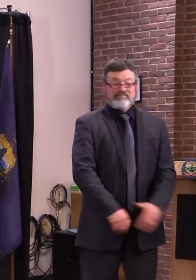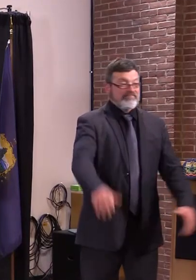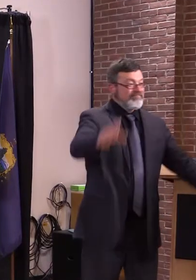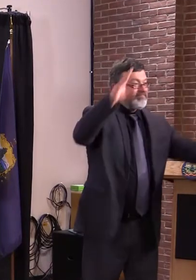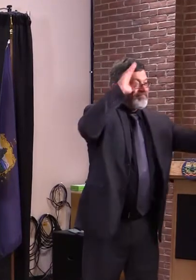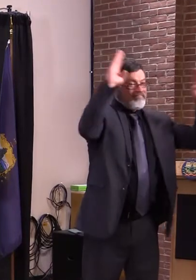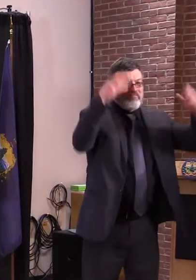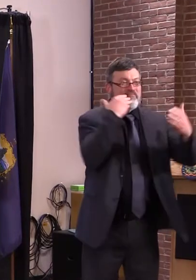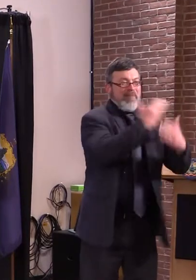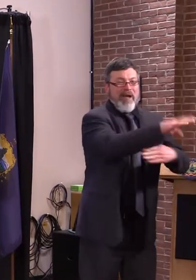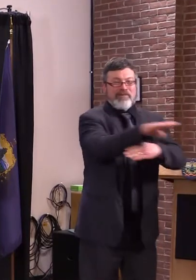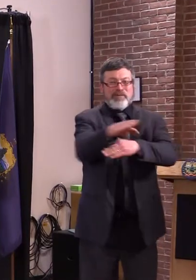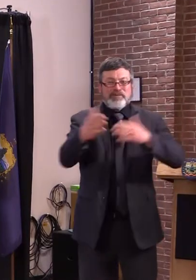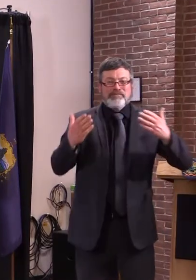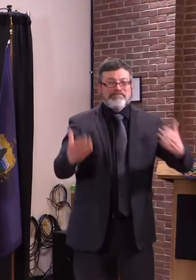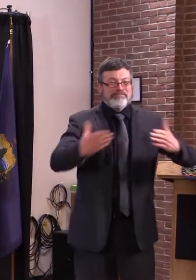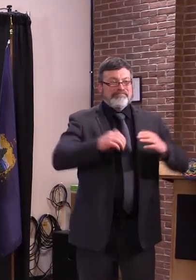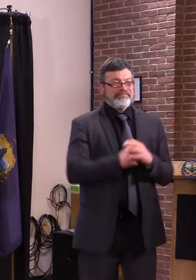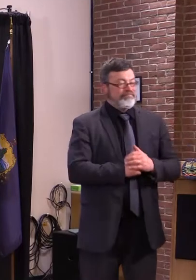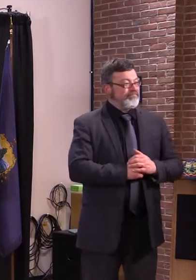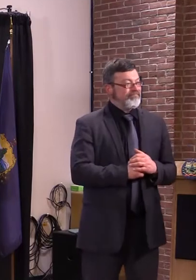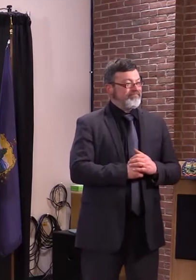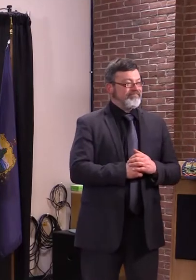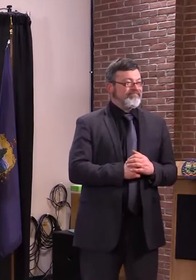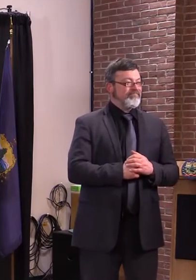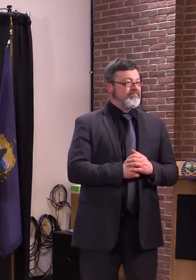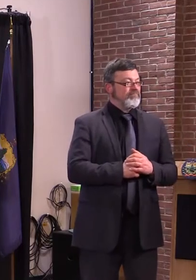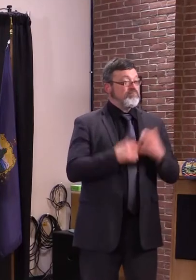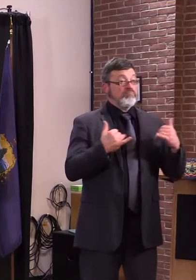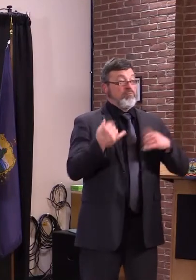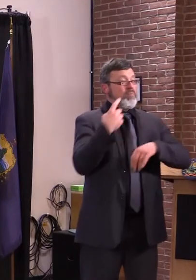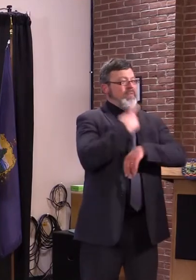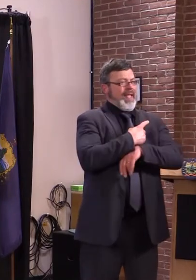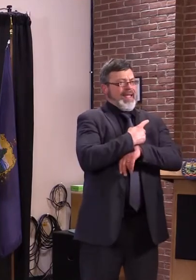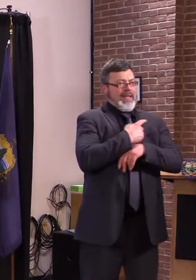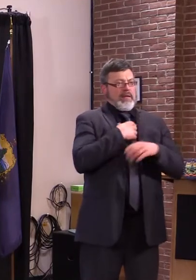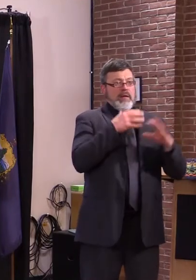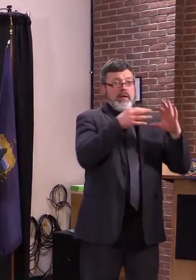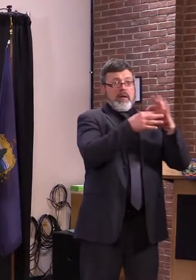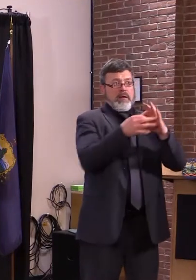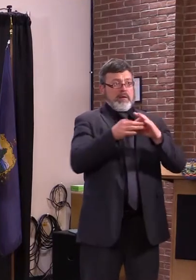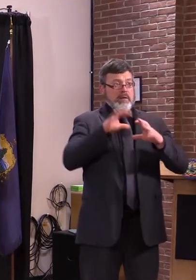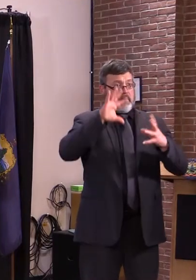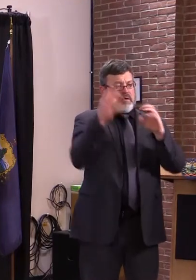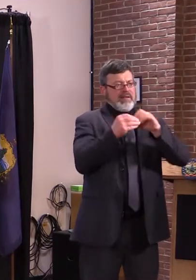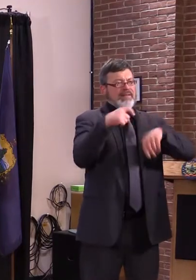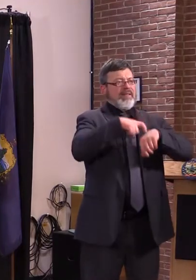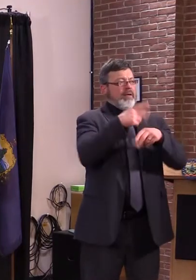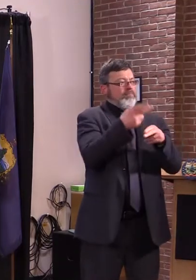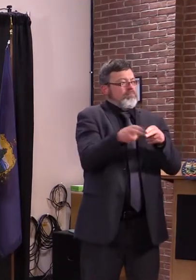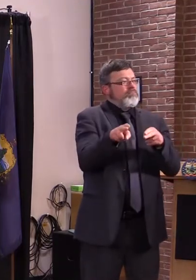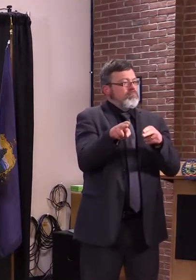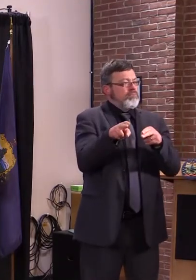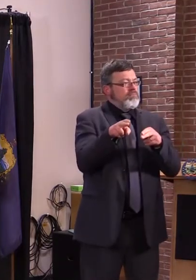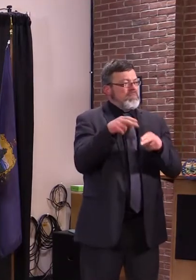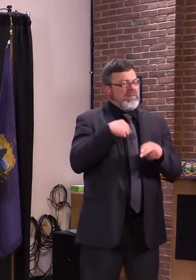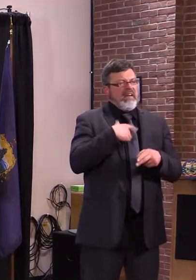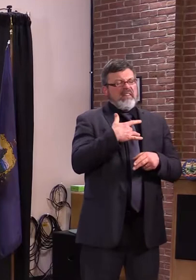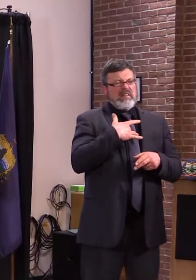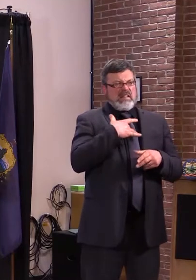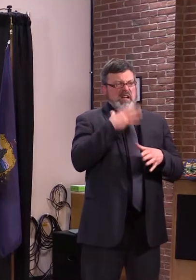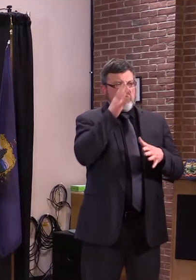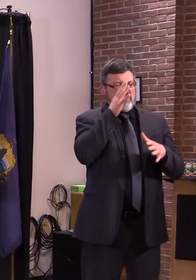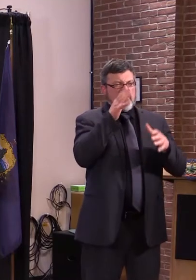Good afternoon, everyone. We have a shorter run of show today, which may be more typical moving forward, depending on current